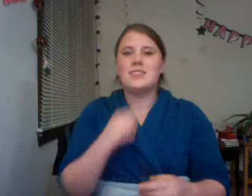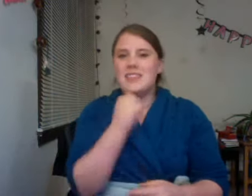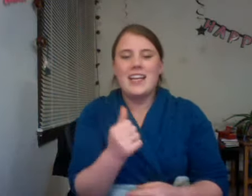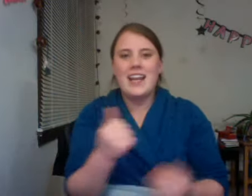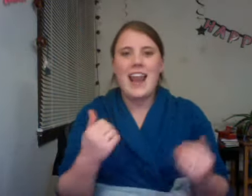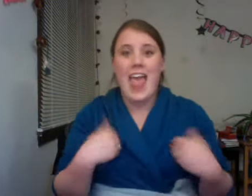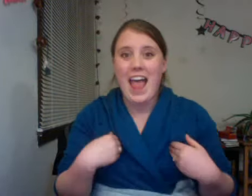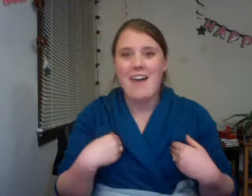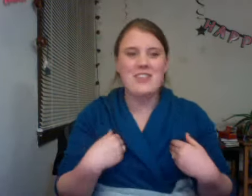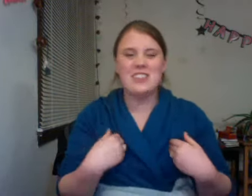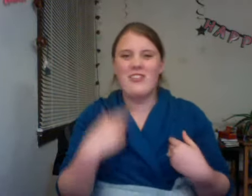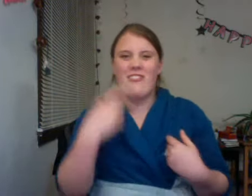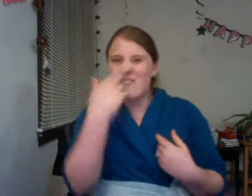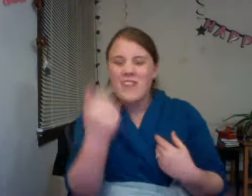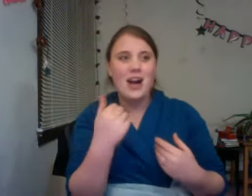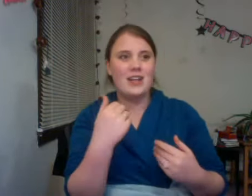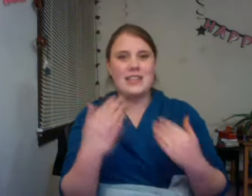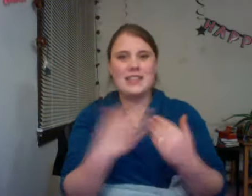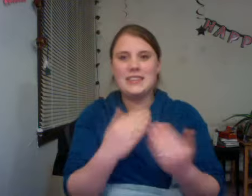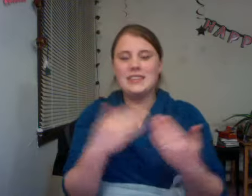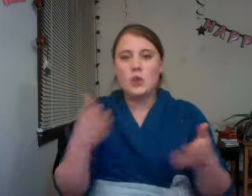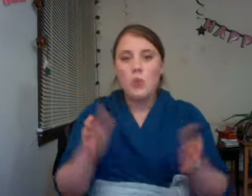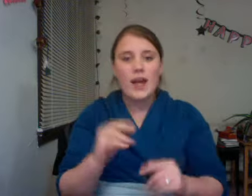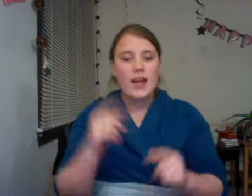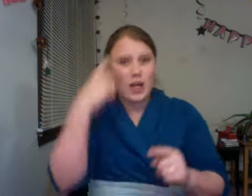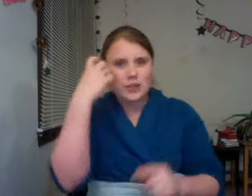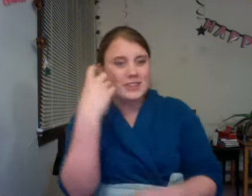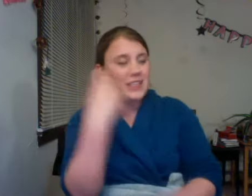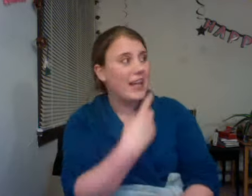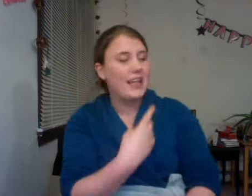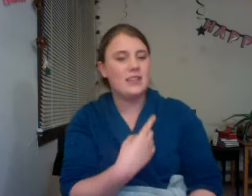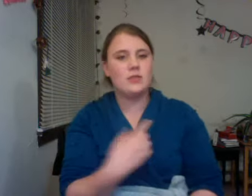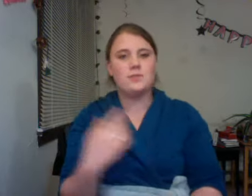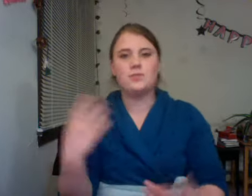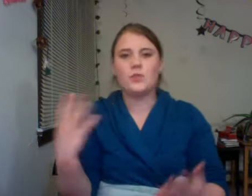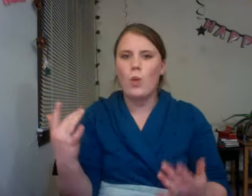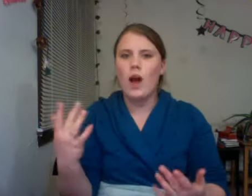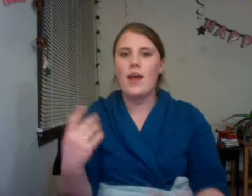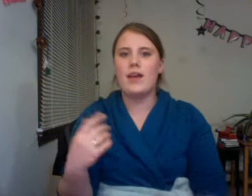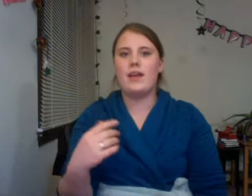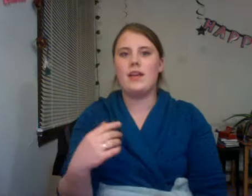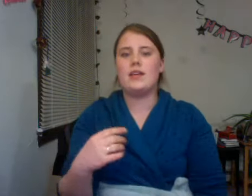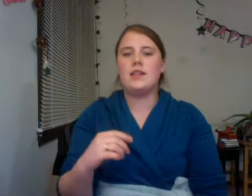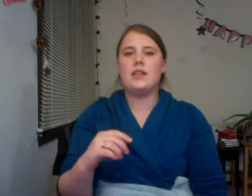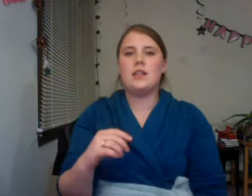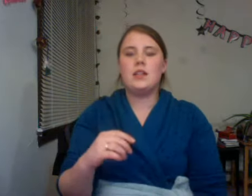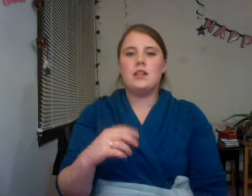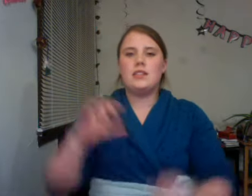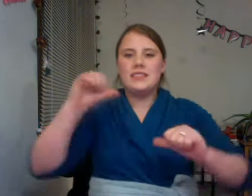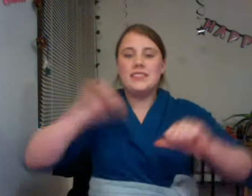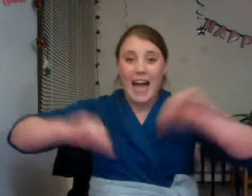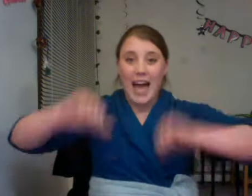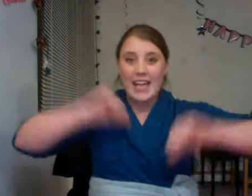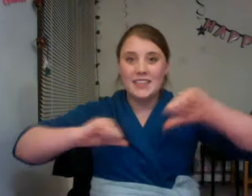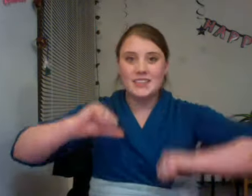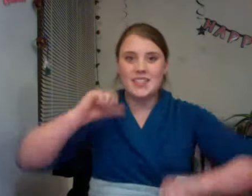seriousness. It kills me. I'm not kidding. I used to work for an educational publisher, and as a writer, I was always told never to